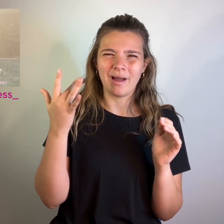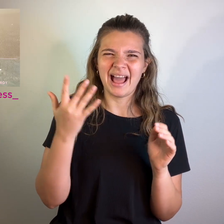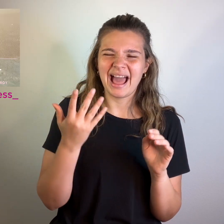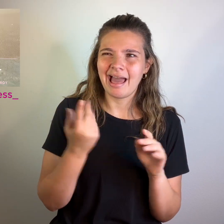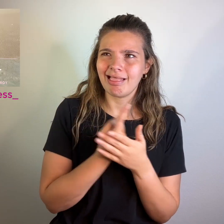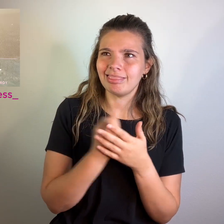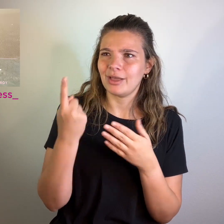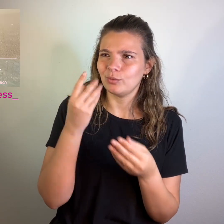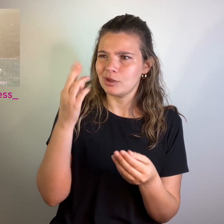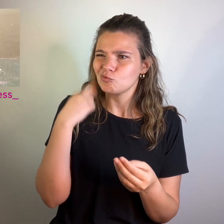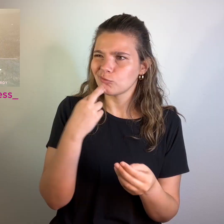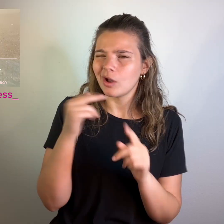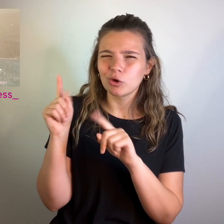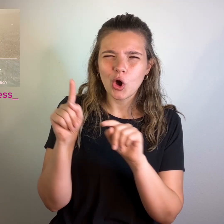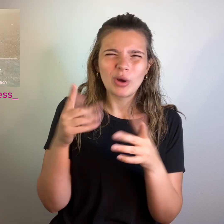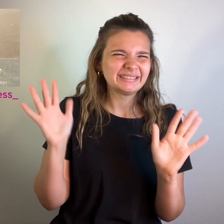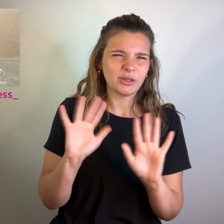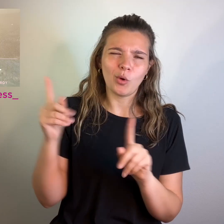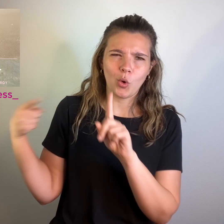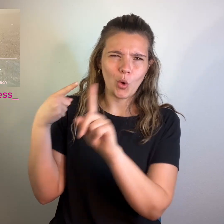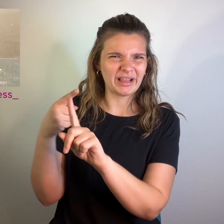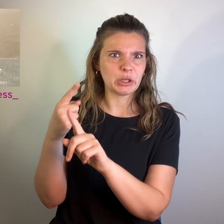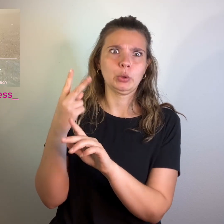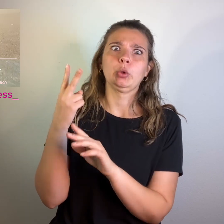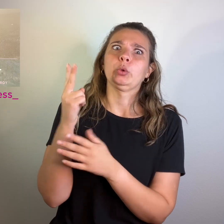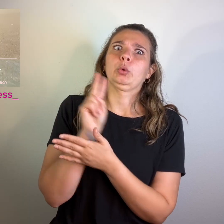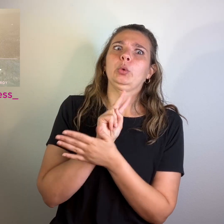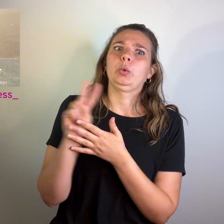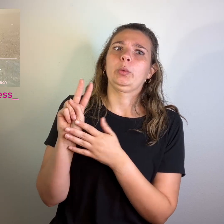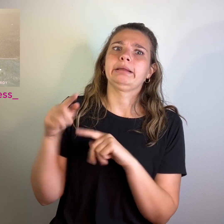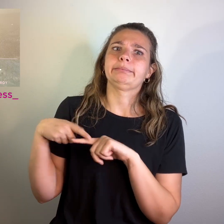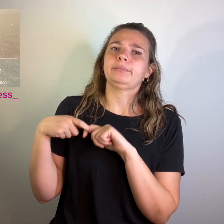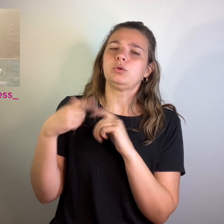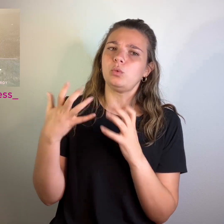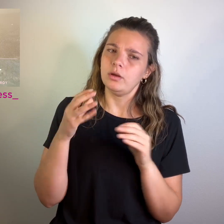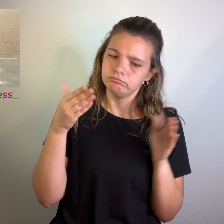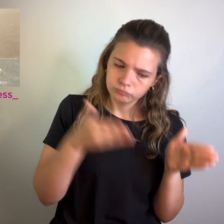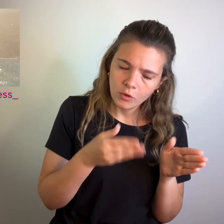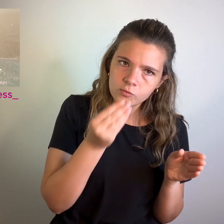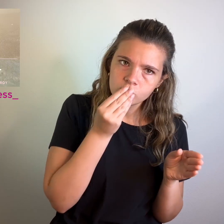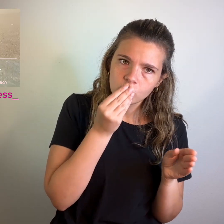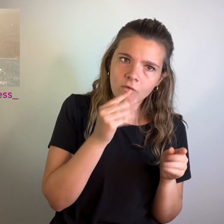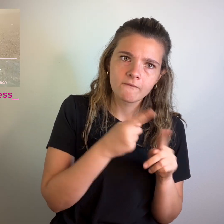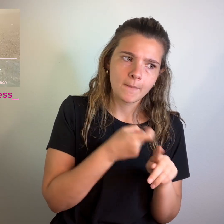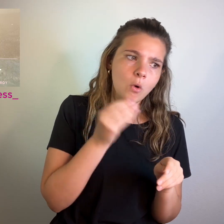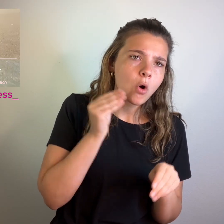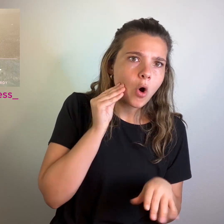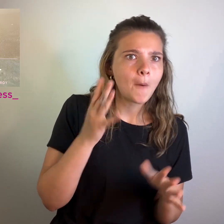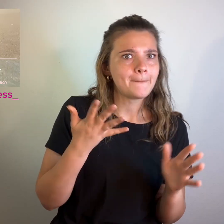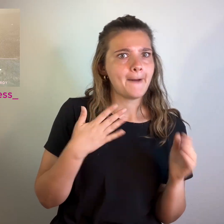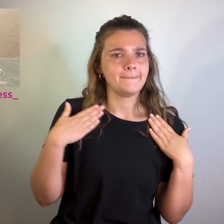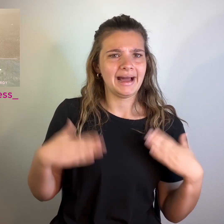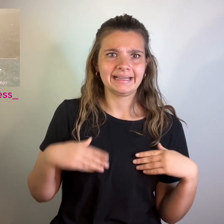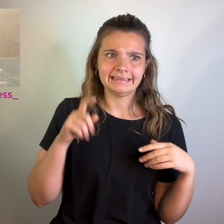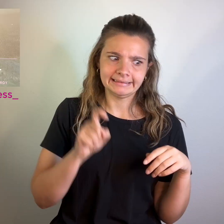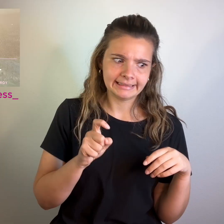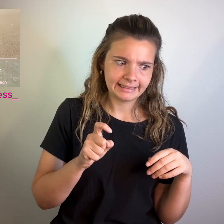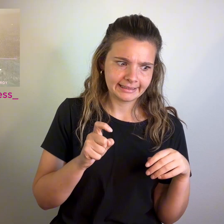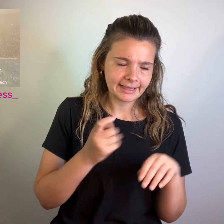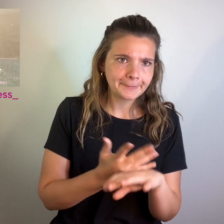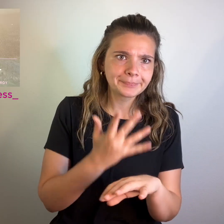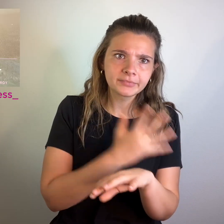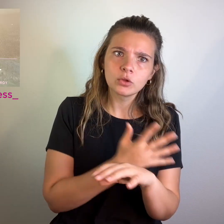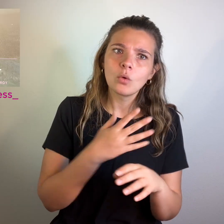2 weeks after this. Like, my body needs a break, you know? It was very important to me to make sure that I was filling it with whole foods. And that